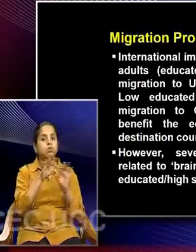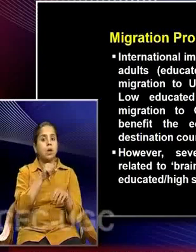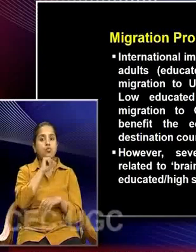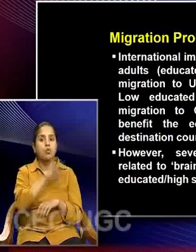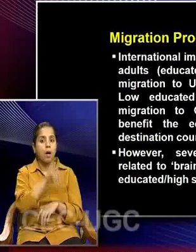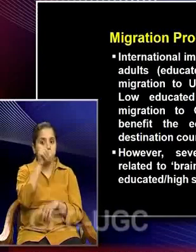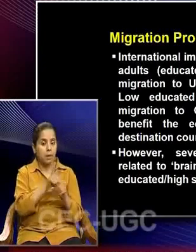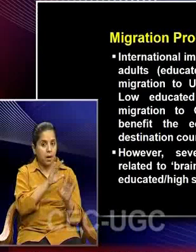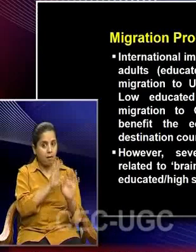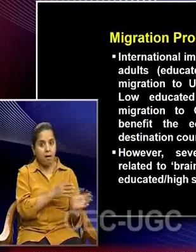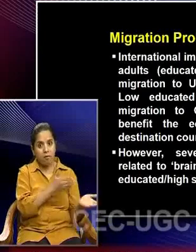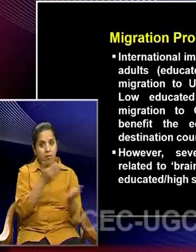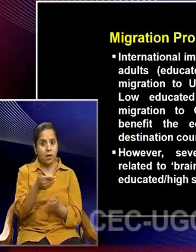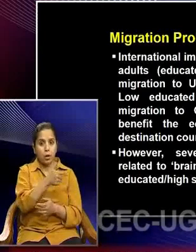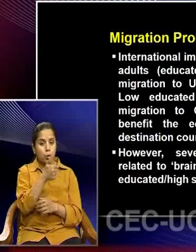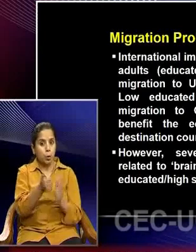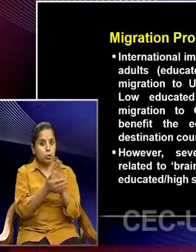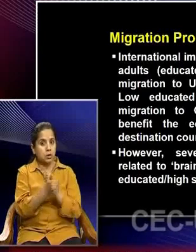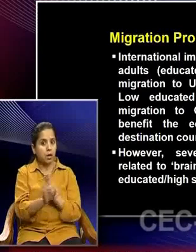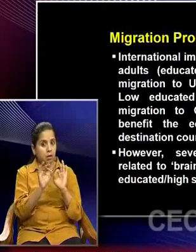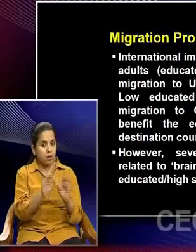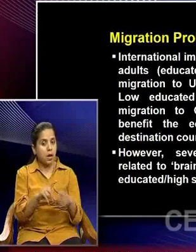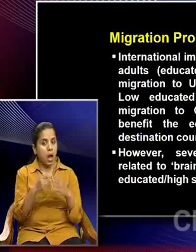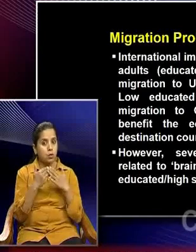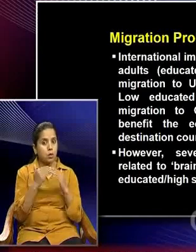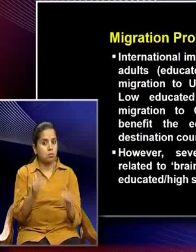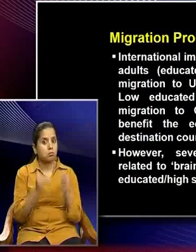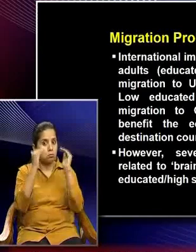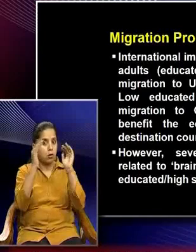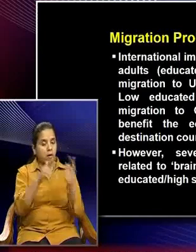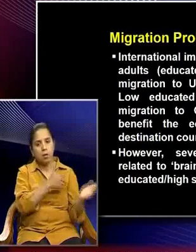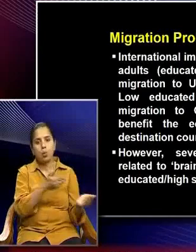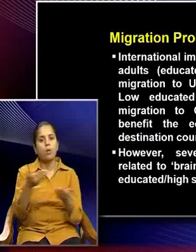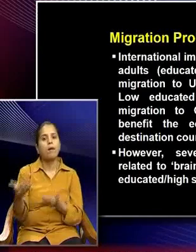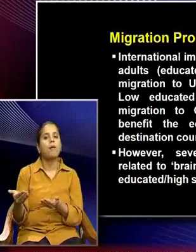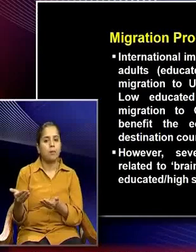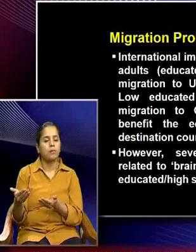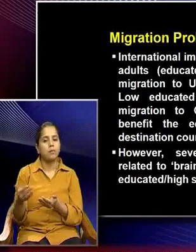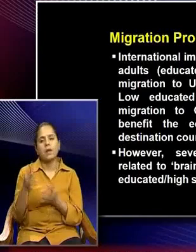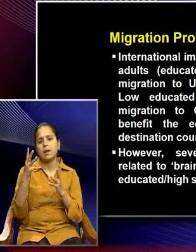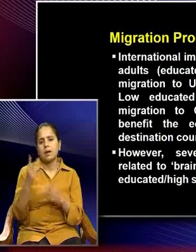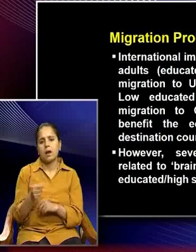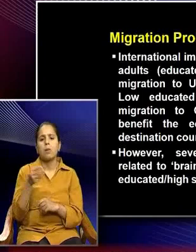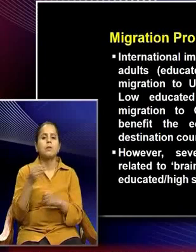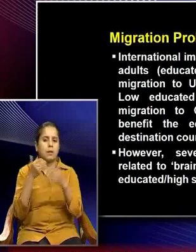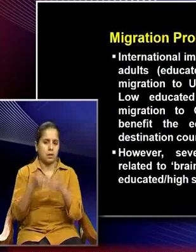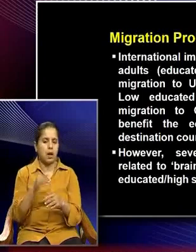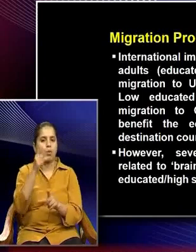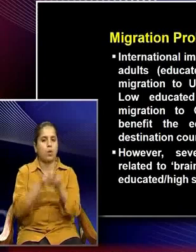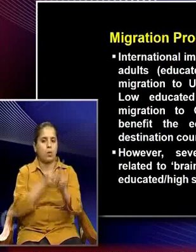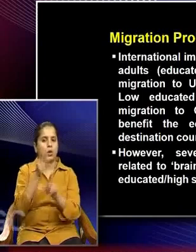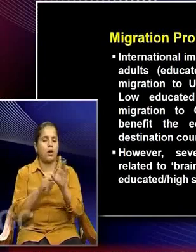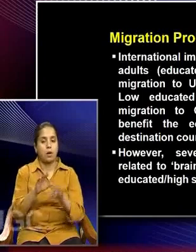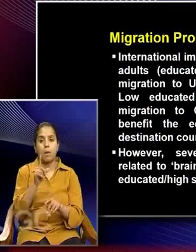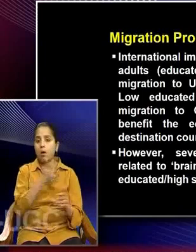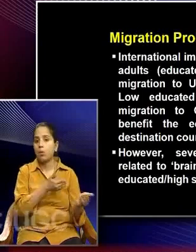young adult with a very good skill set and education. They are welcome. Of course the number is restricted on an annual basis, but